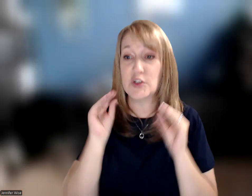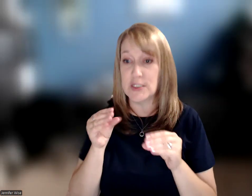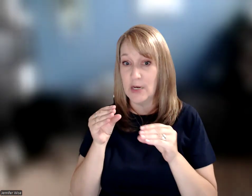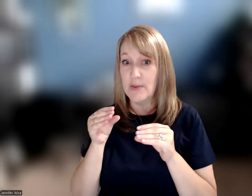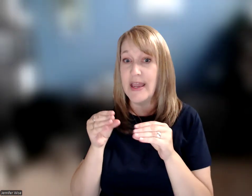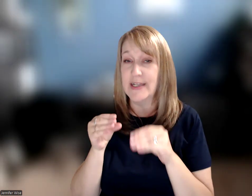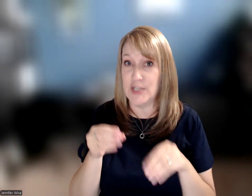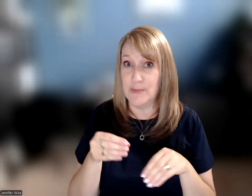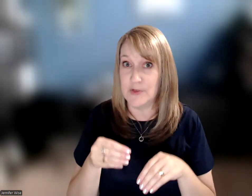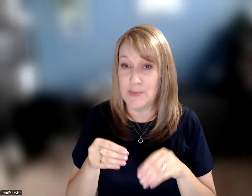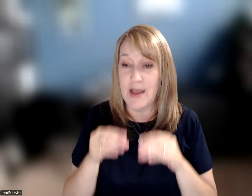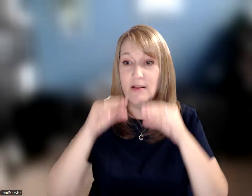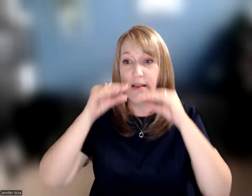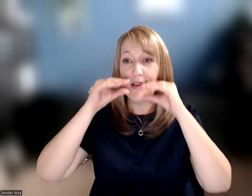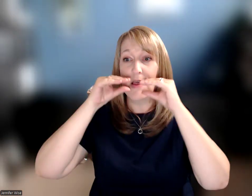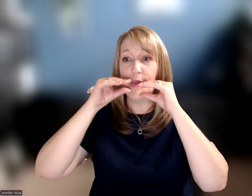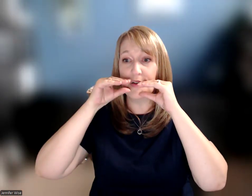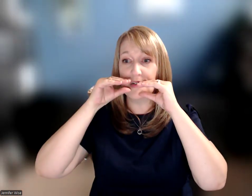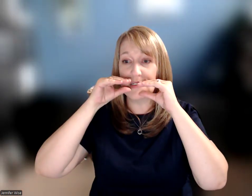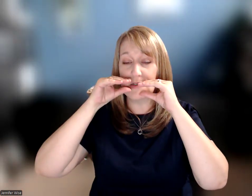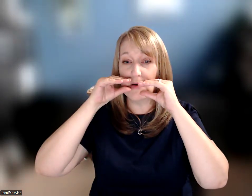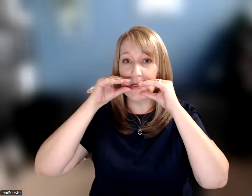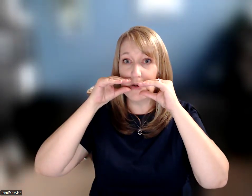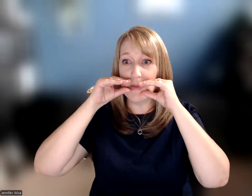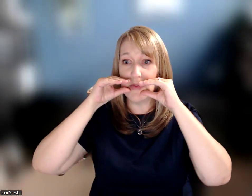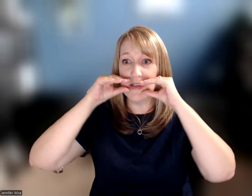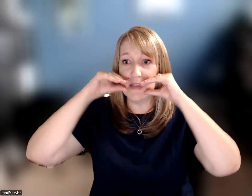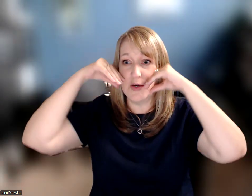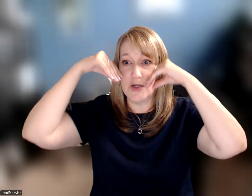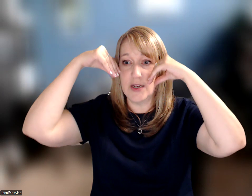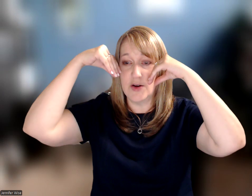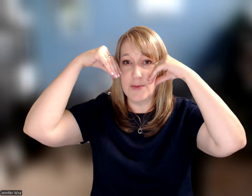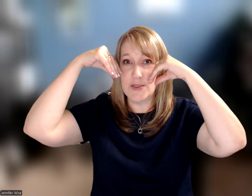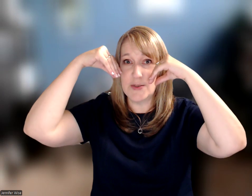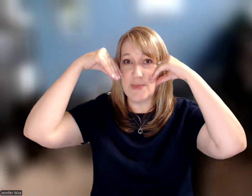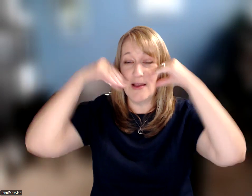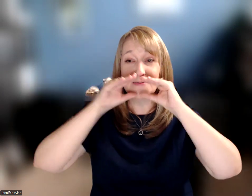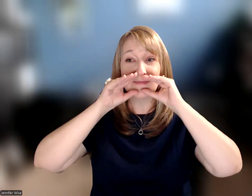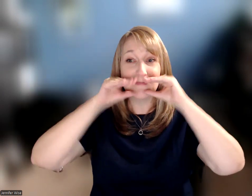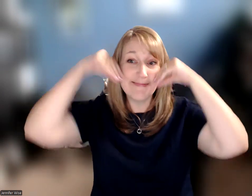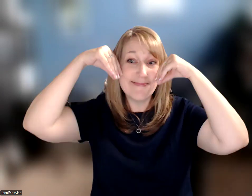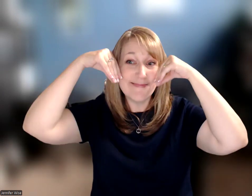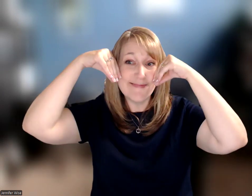going to start with that hand shape for smile. And then you're going to start here where your mouth is, and then you're going to curve up to a smile.